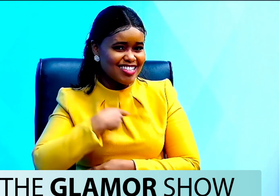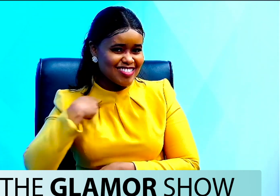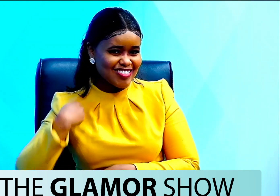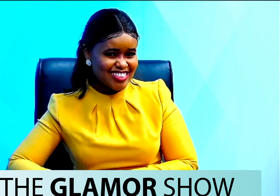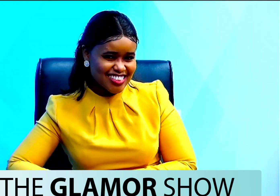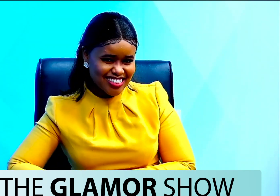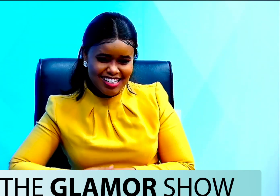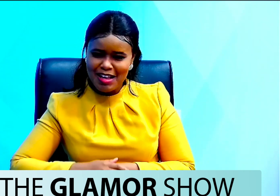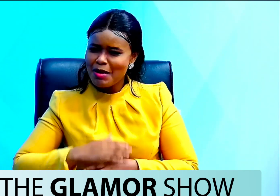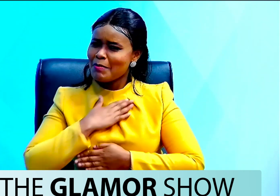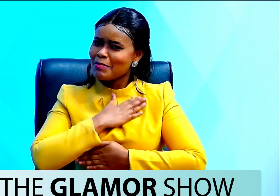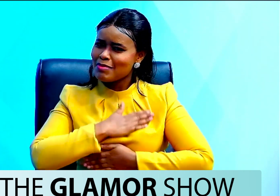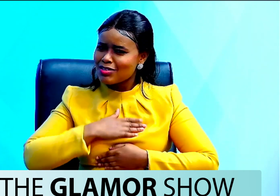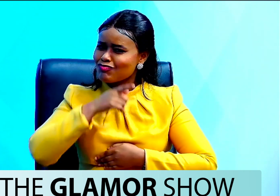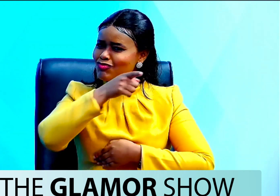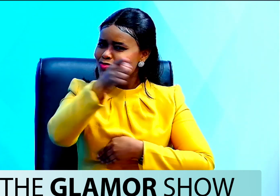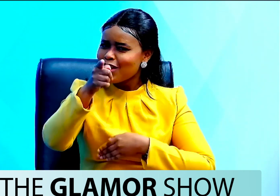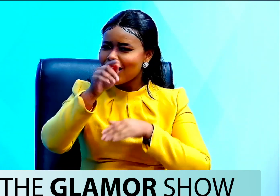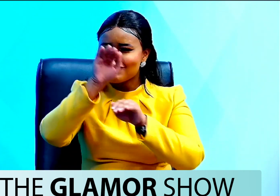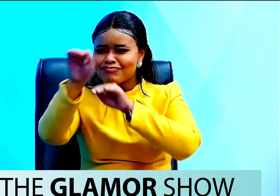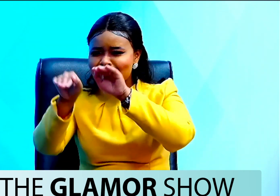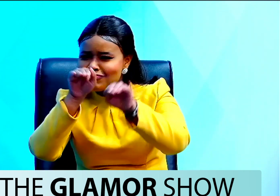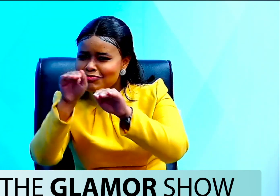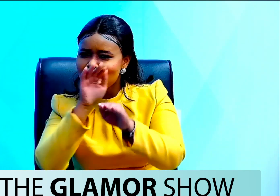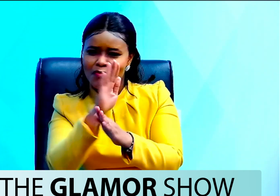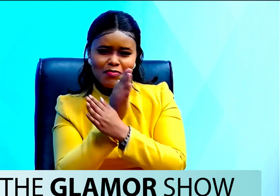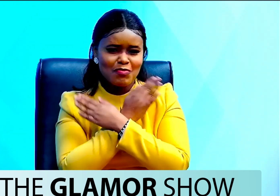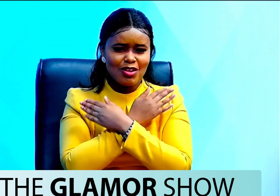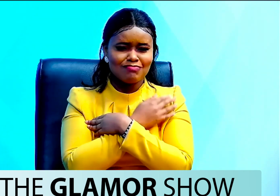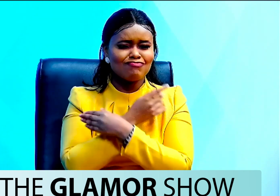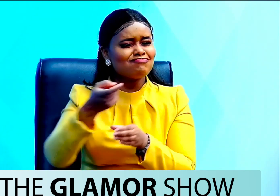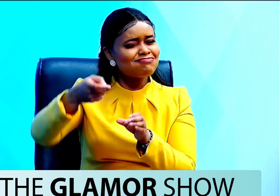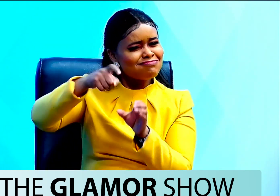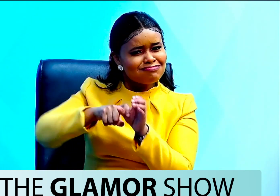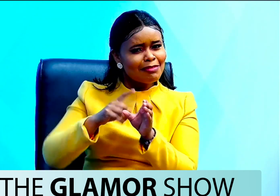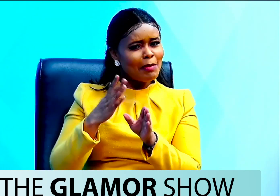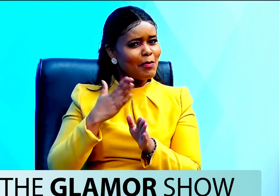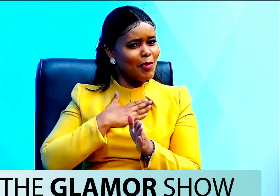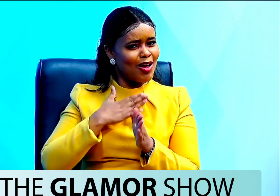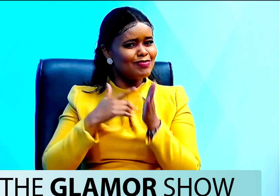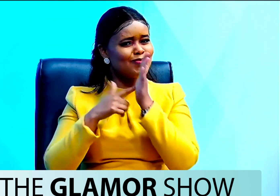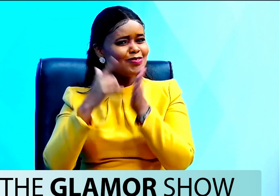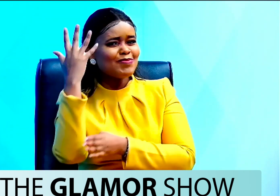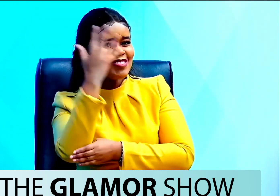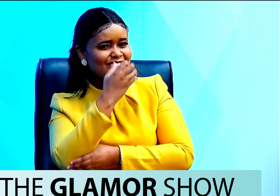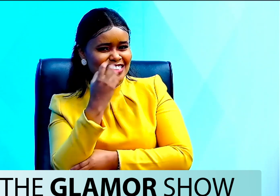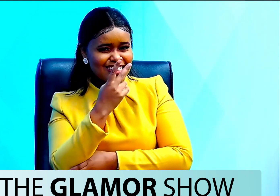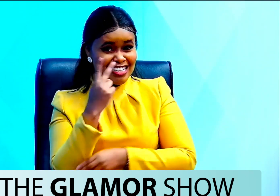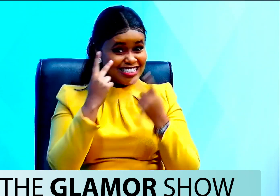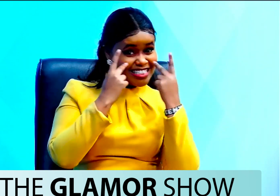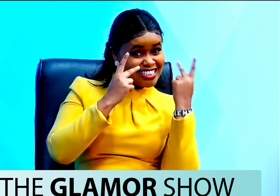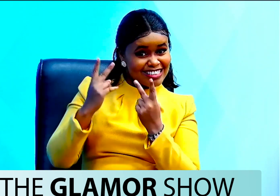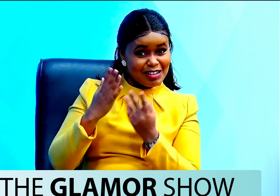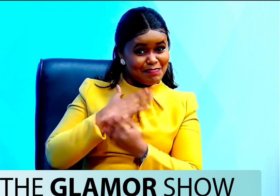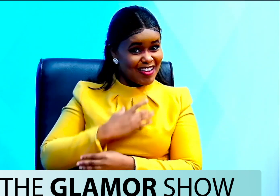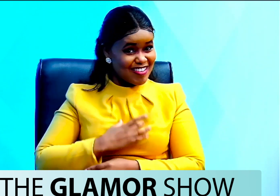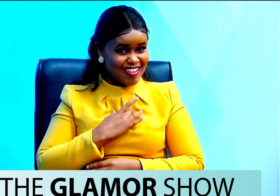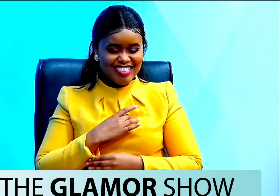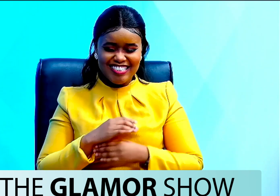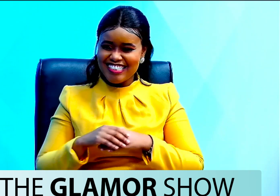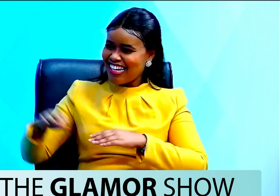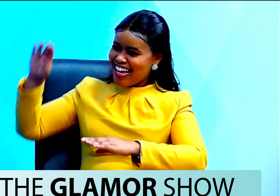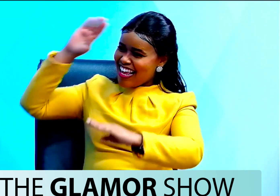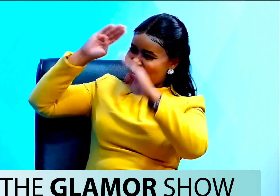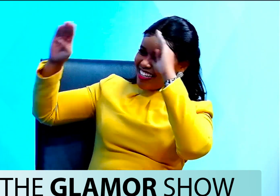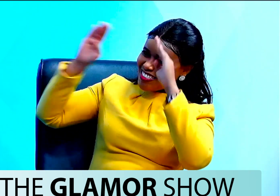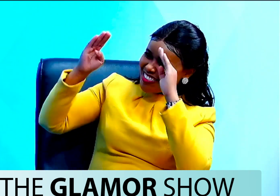today, my guest, oh my, I have a guest all the way from China, and I know you all are ready to get